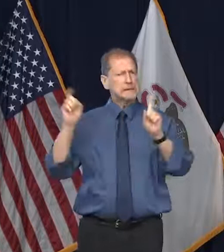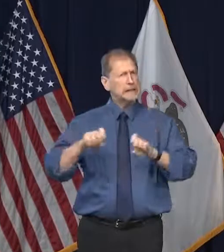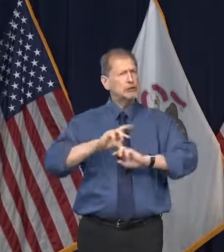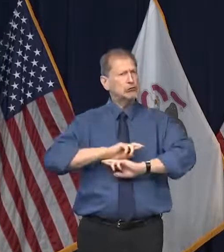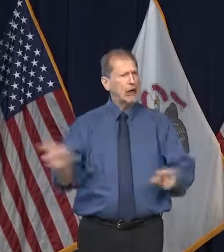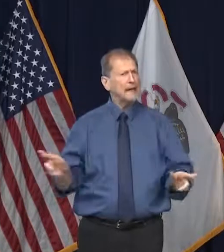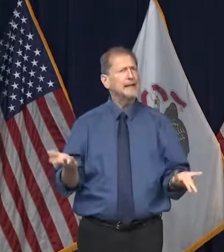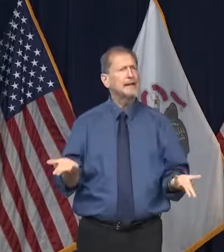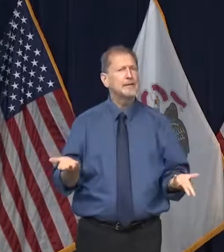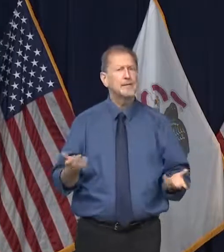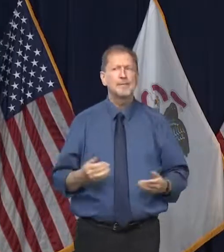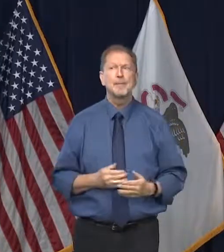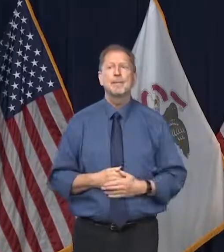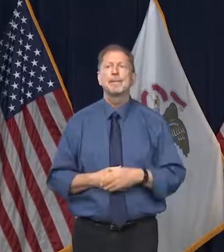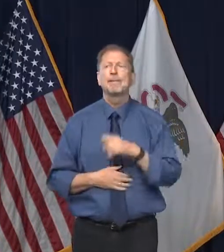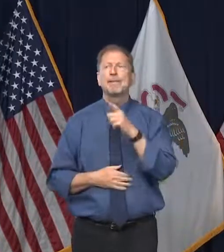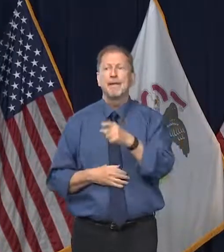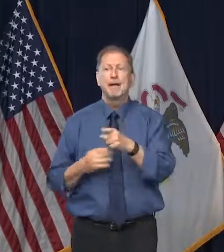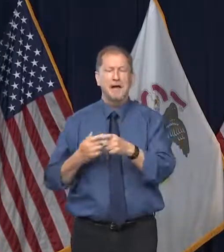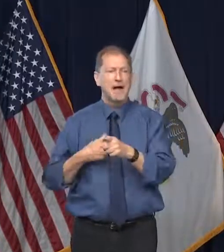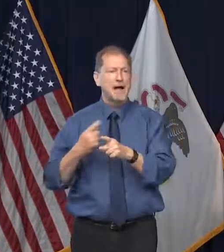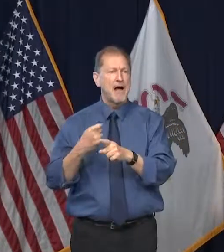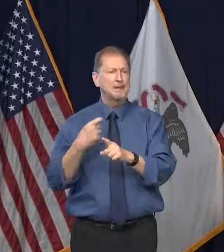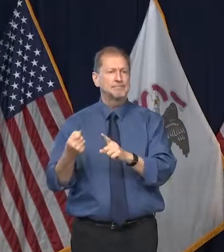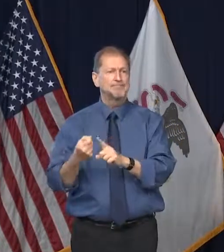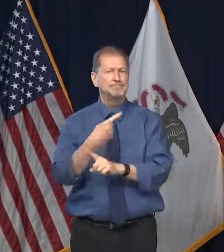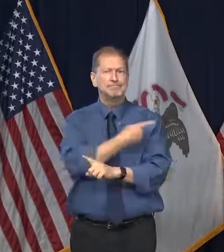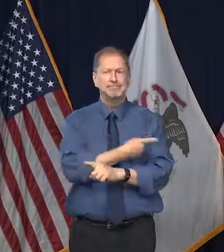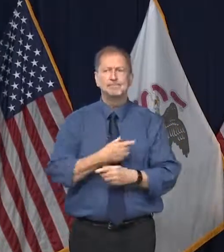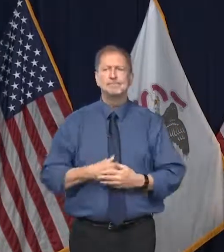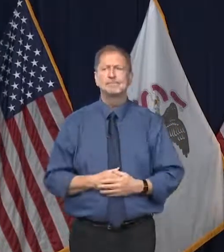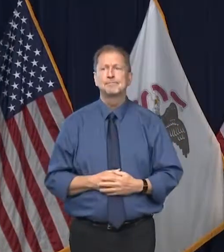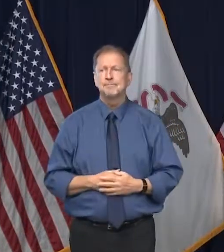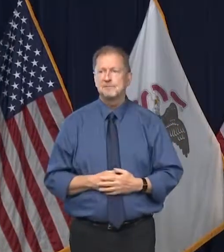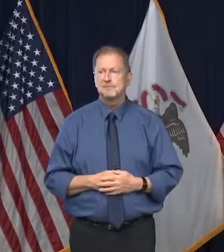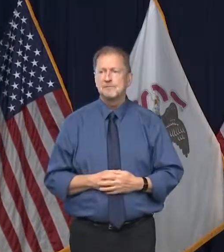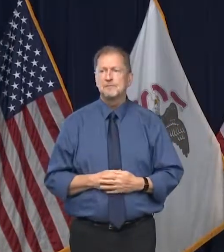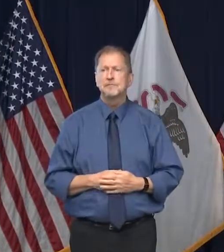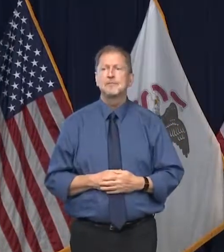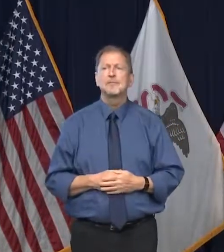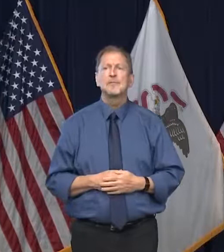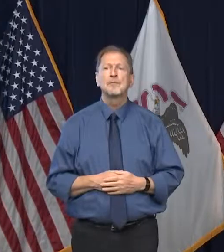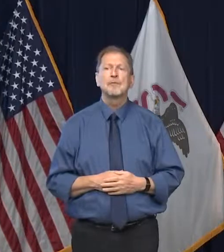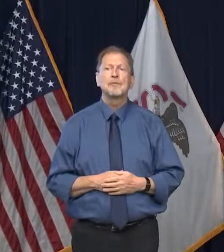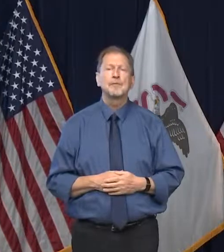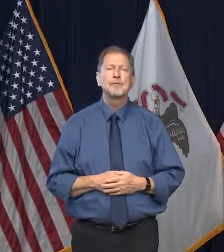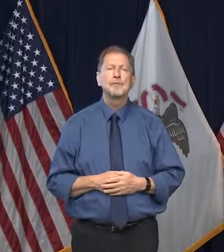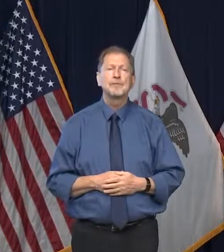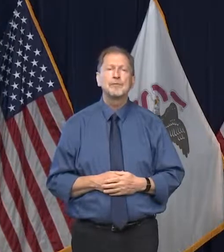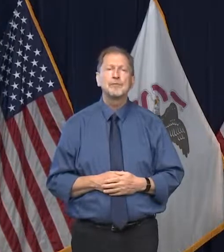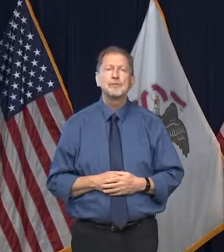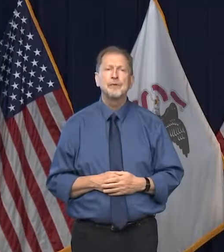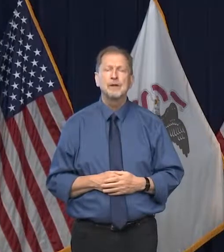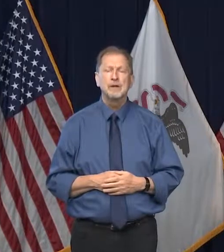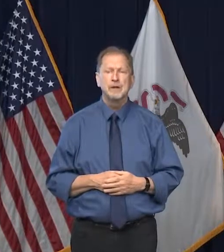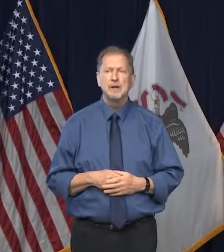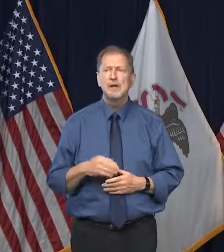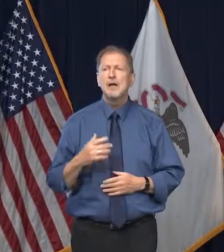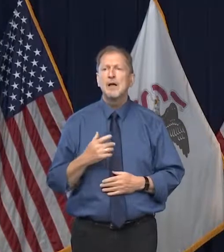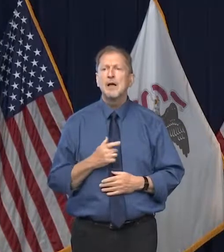Yes. I have an off-topic question. Is that okay? Sure, of course. I mean, unless anybody else. Yeah. All right. This has to do